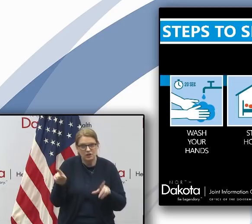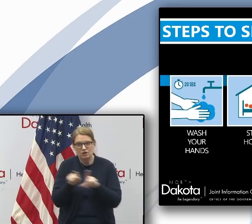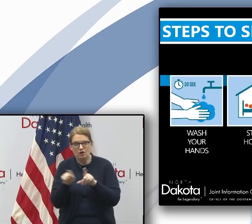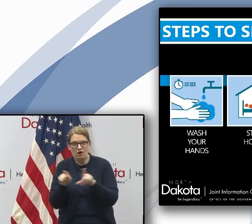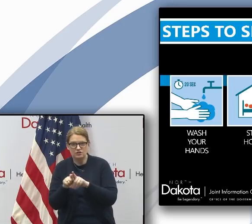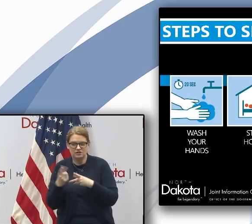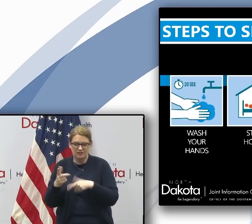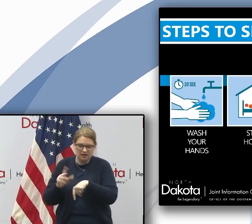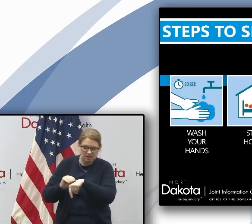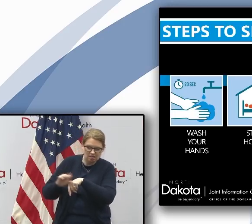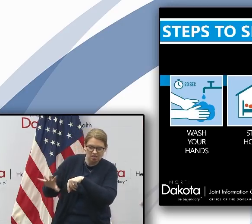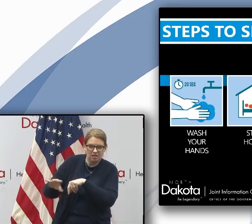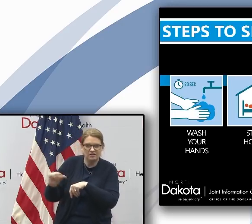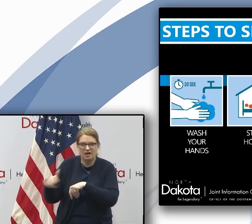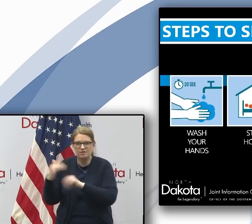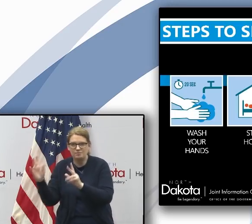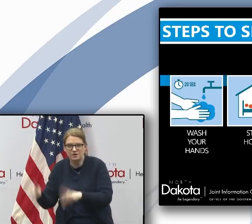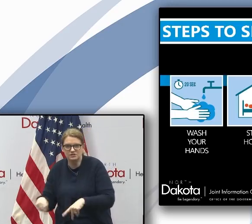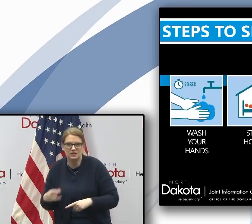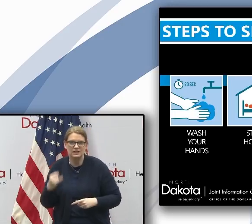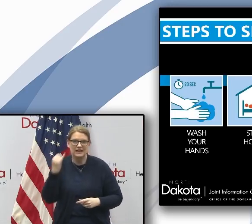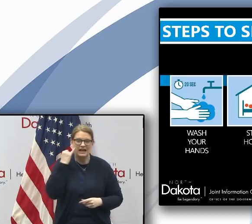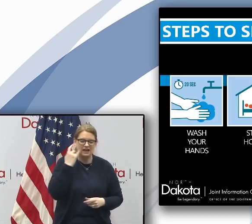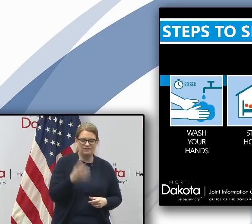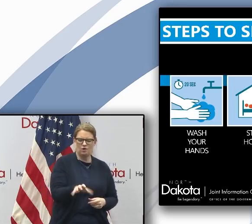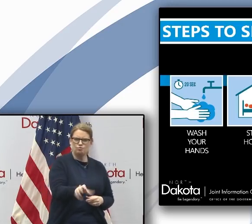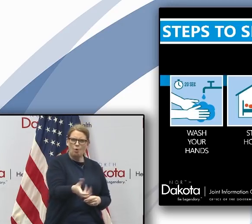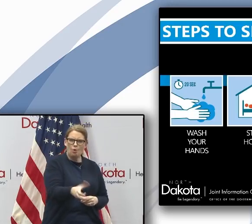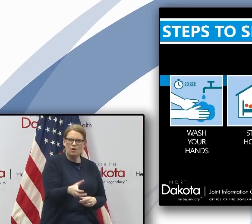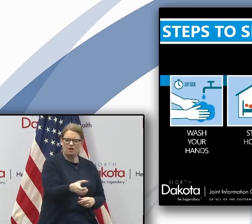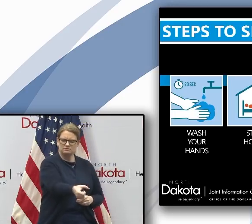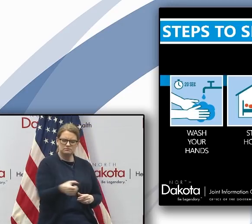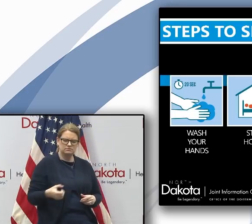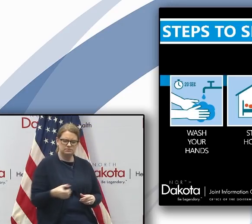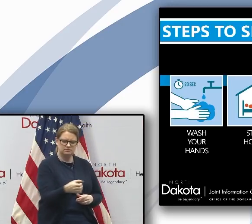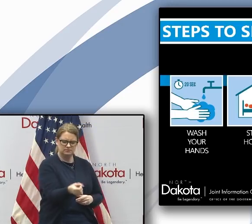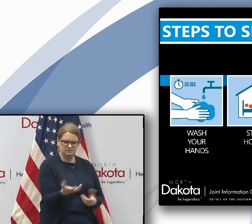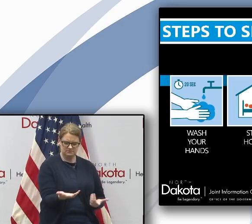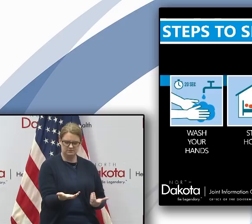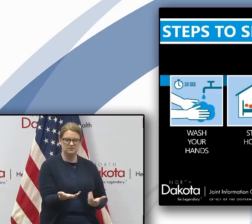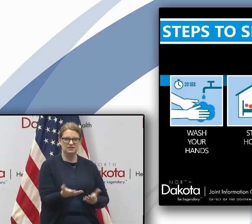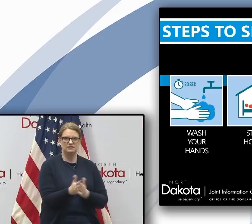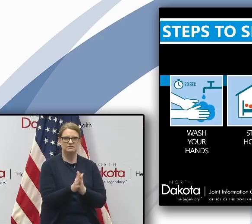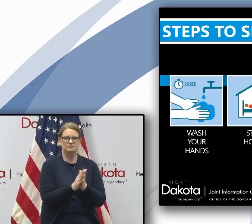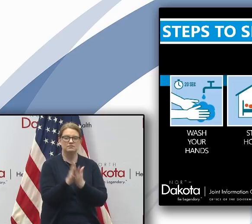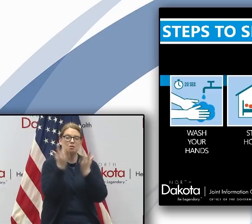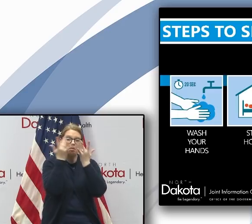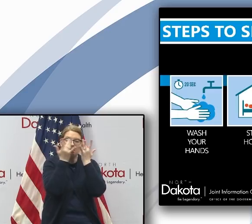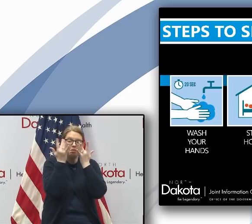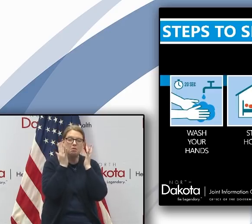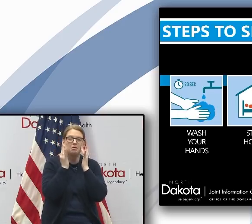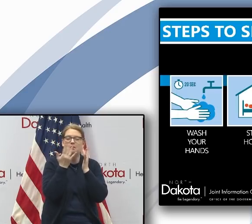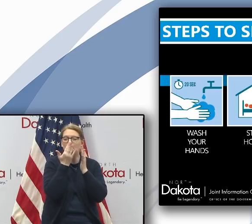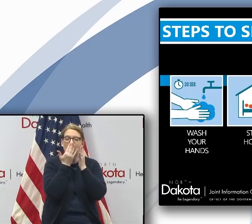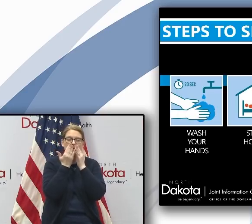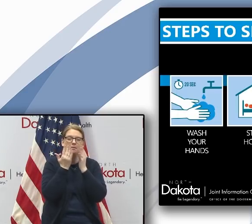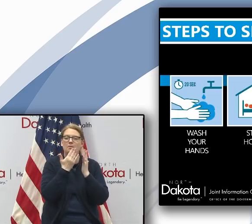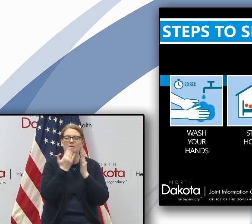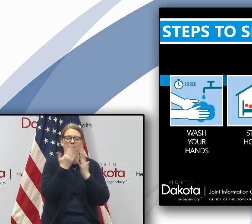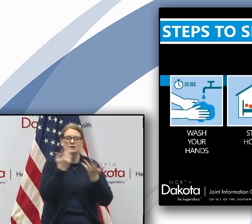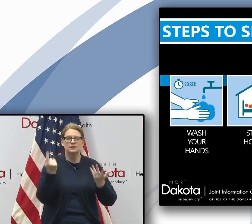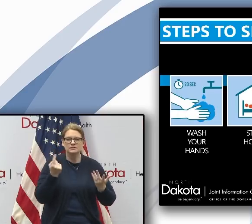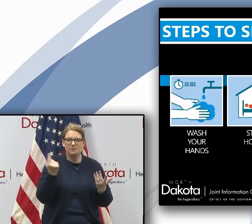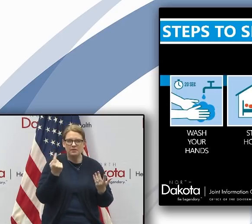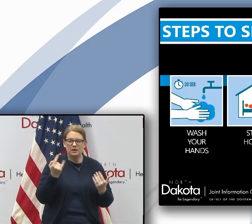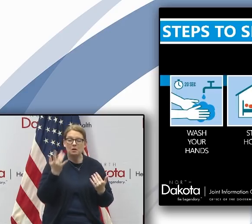to a surface someone else. If you picked it up from a doorknob or another surface, you could get it, including rubbing your eyes, touching your nose, your mouth, etc.